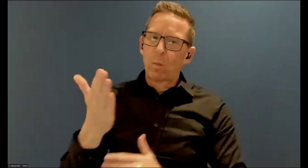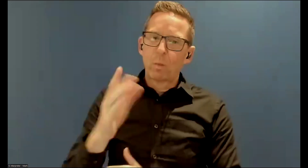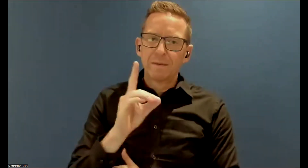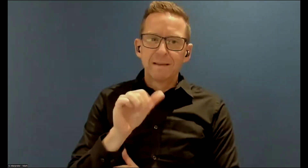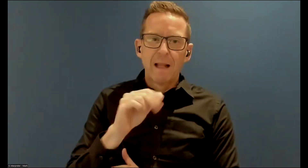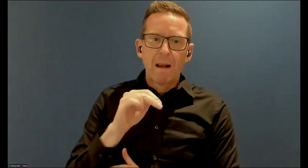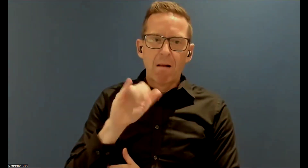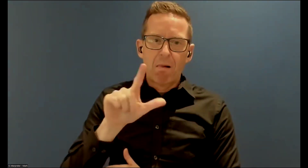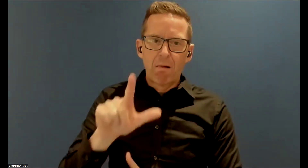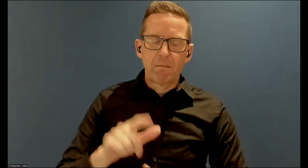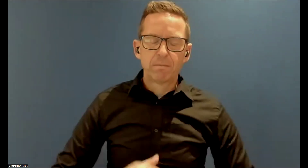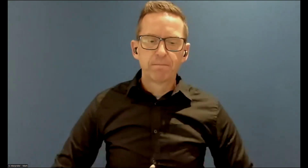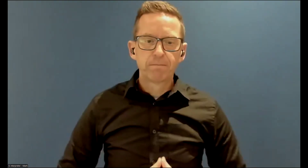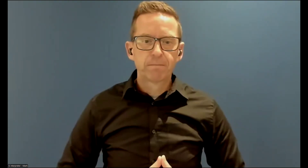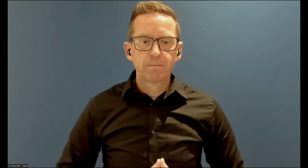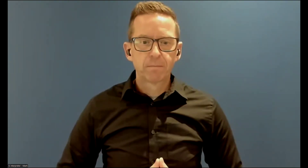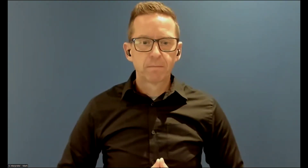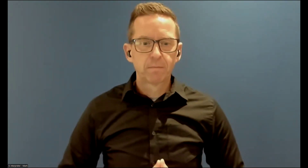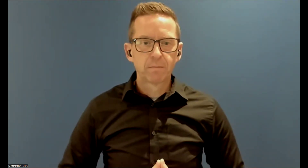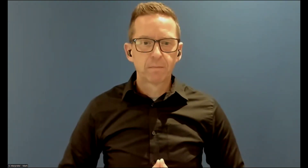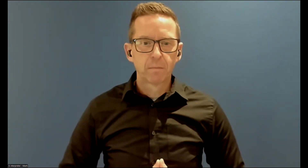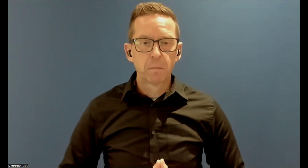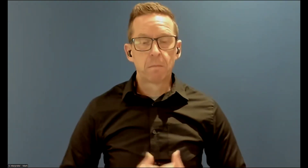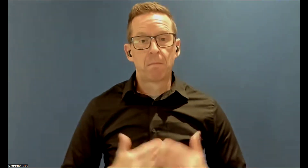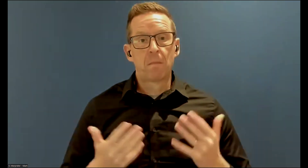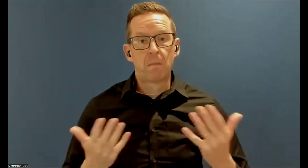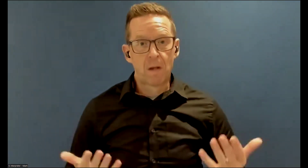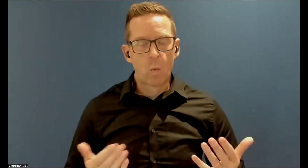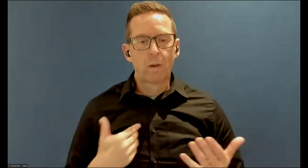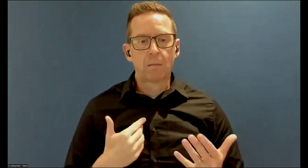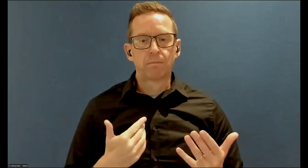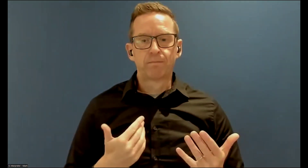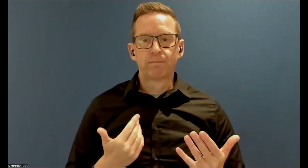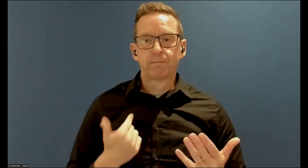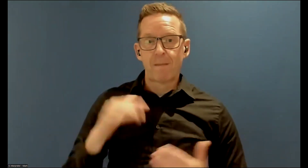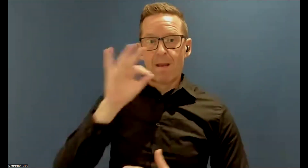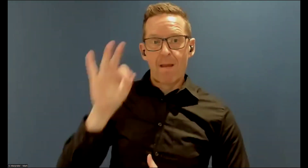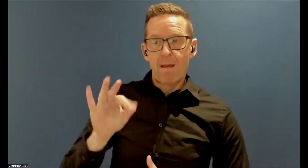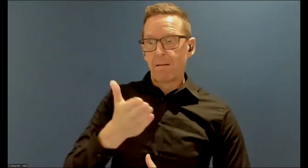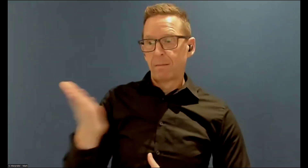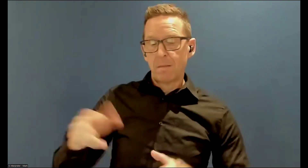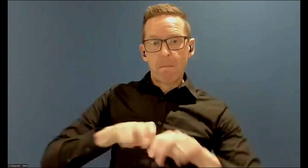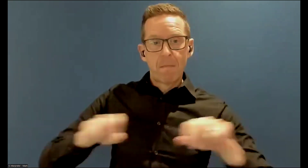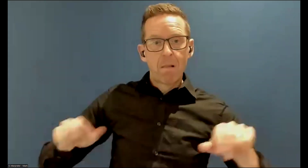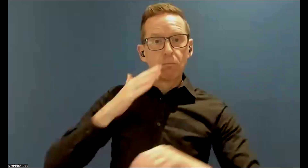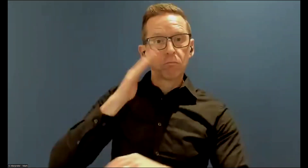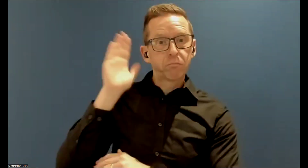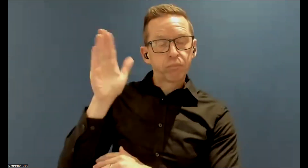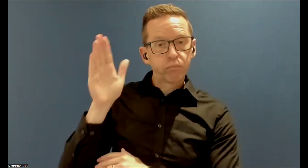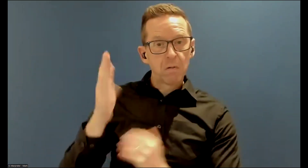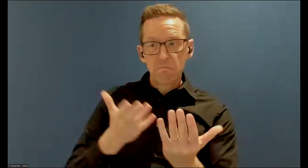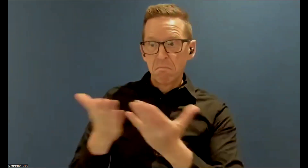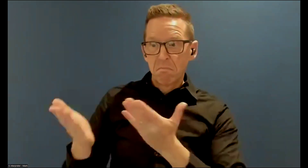I'm going to now just turn to our panelists, and just if any of them would like to make